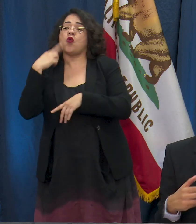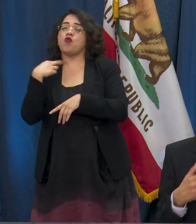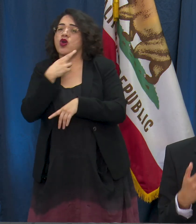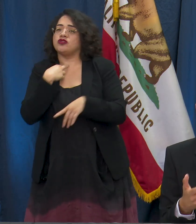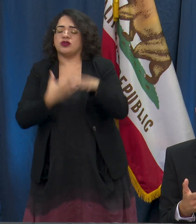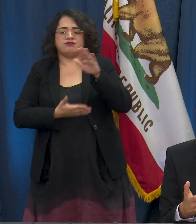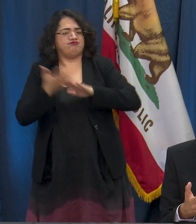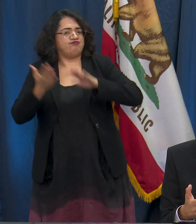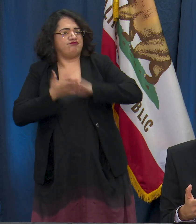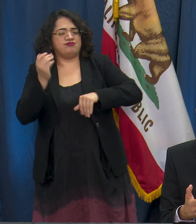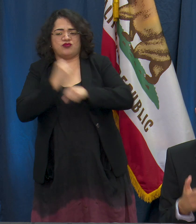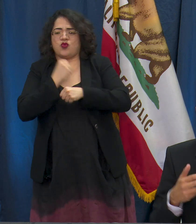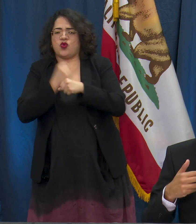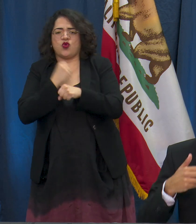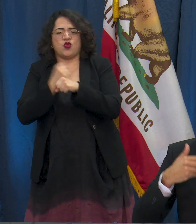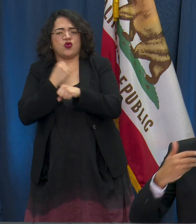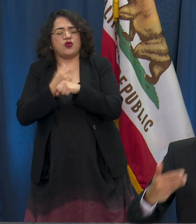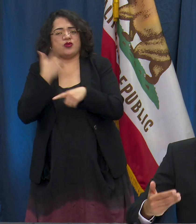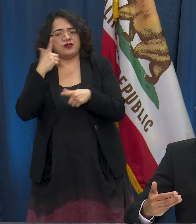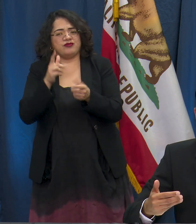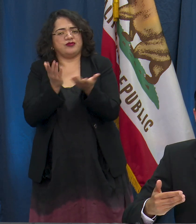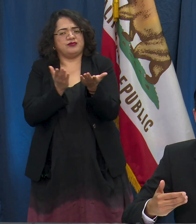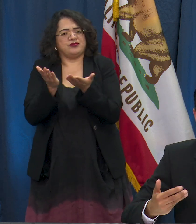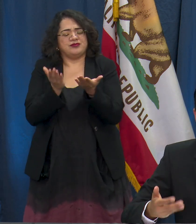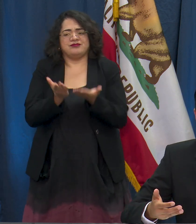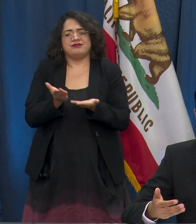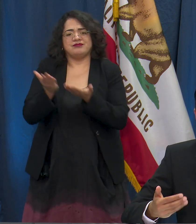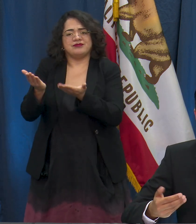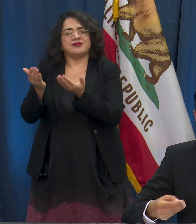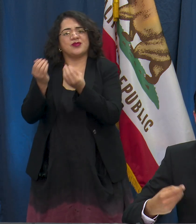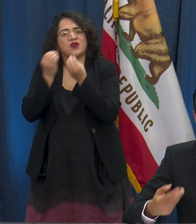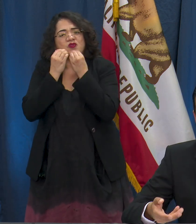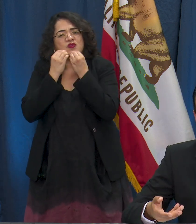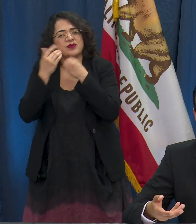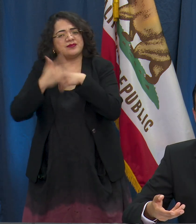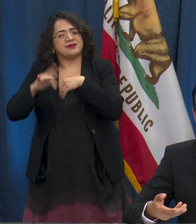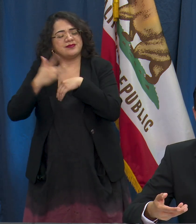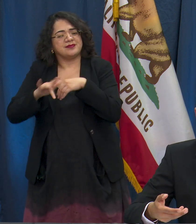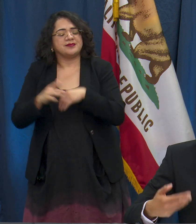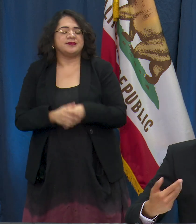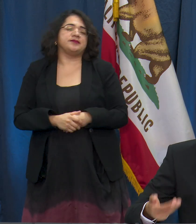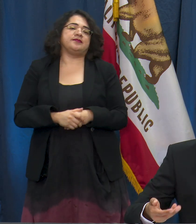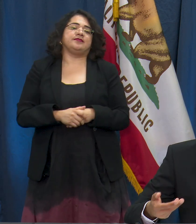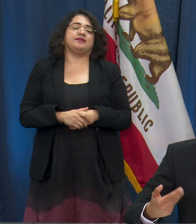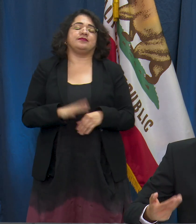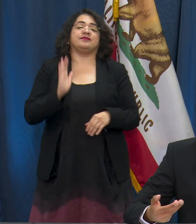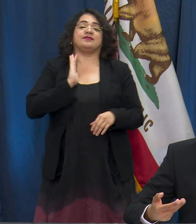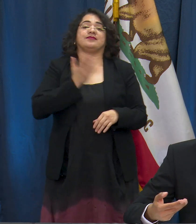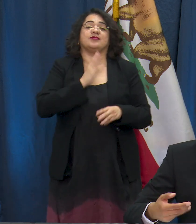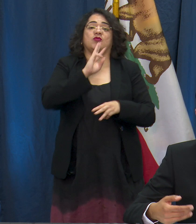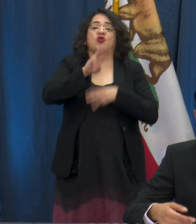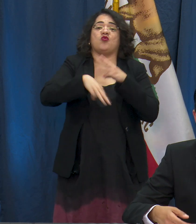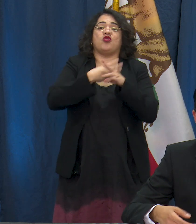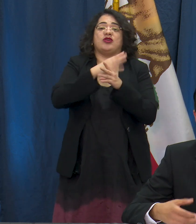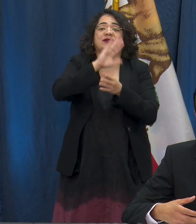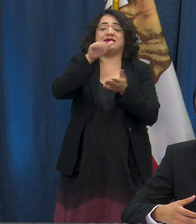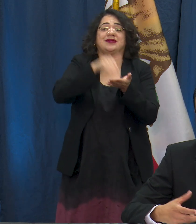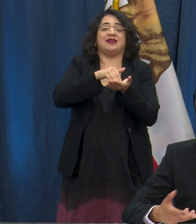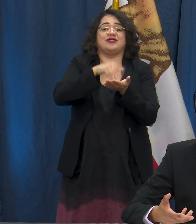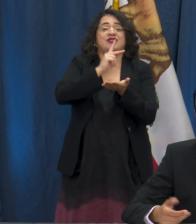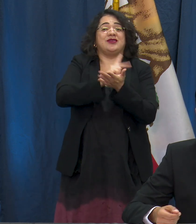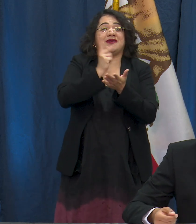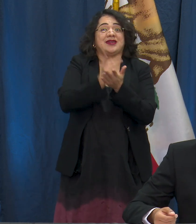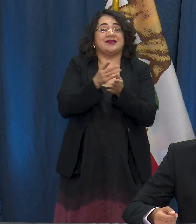open and they're putting out these meals. I'm really happy also today to be able to announce and say that our World Central Kitchen partnership